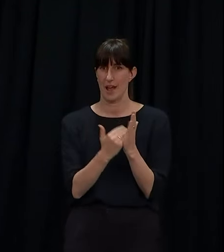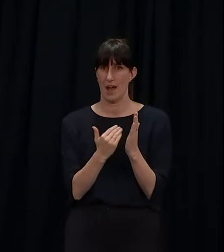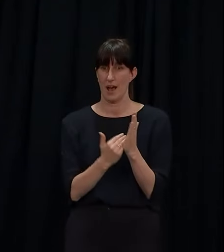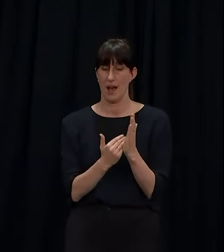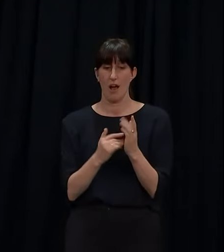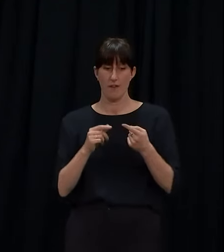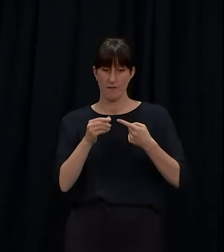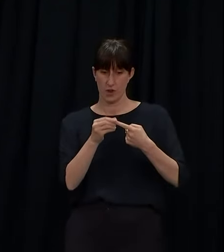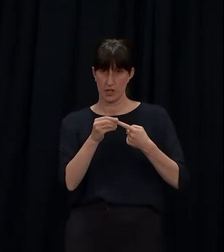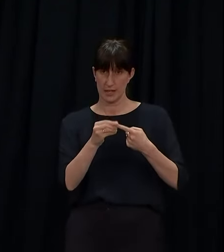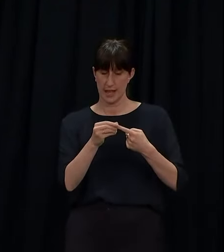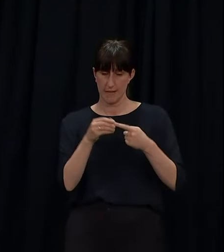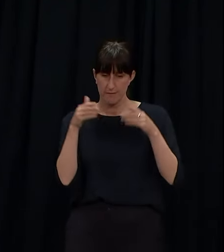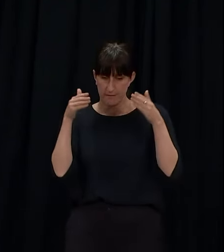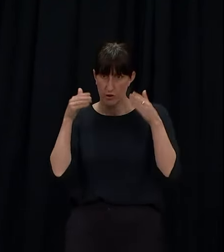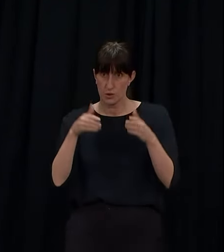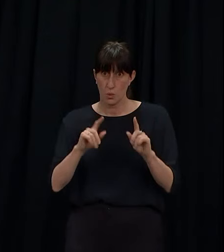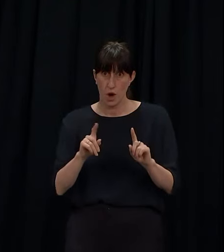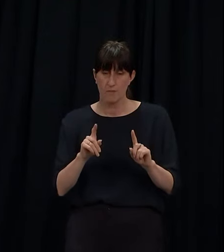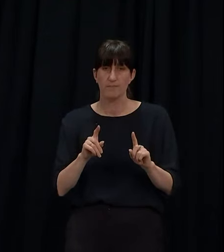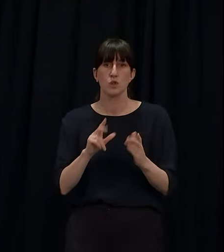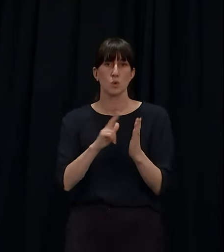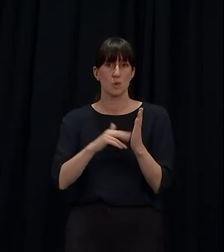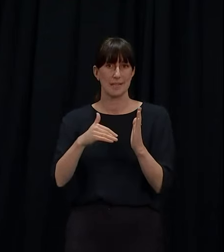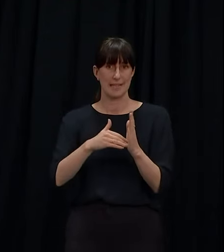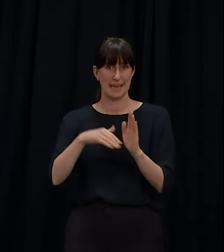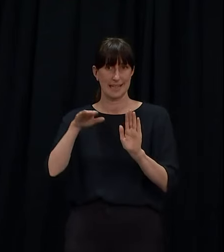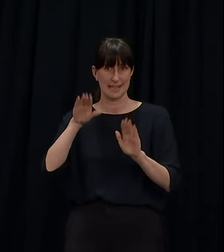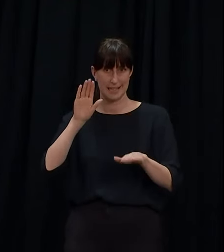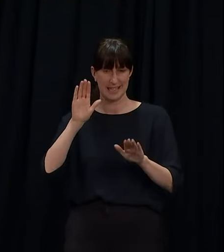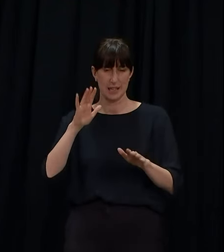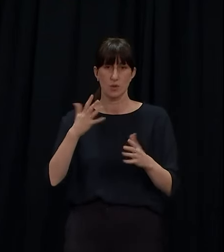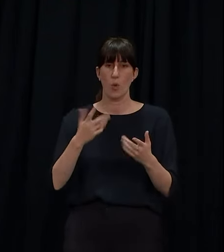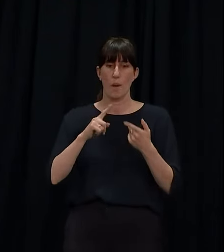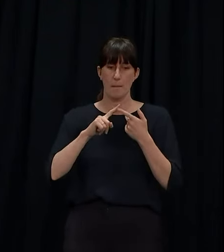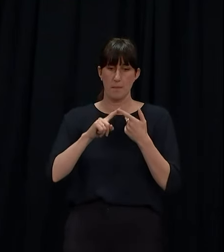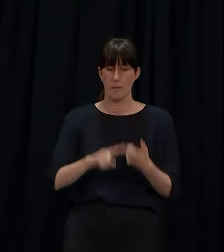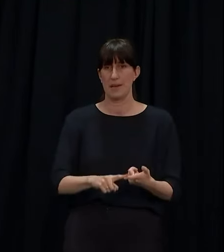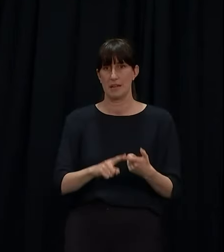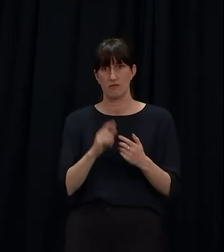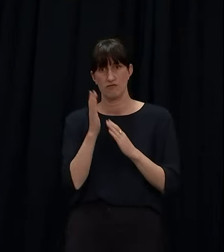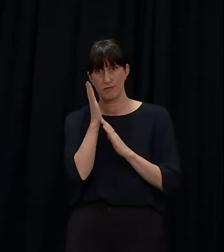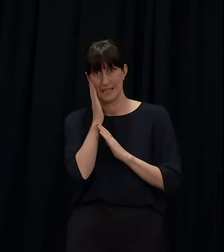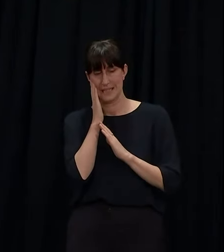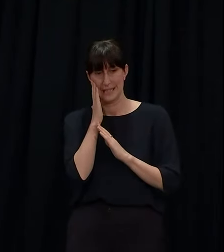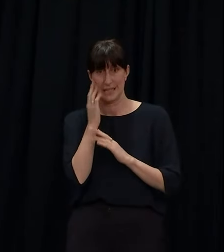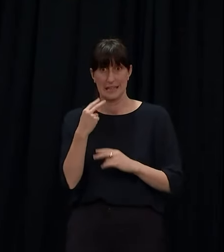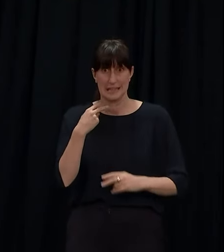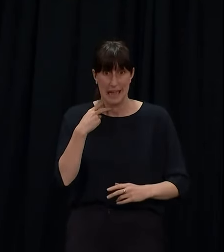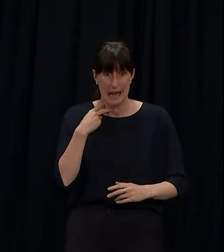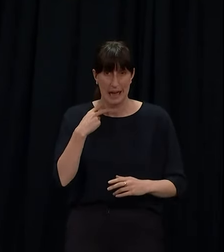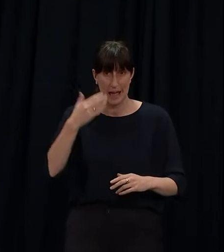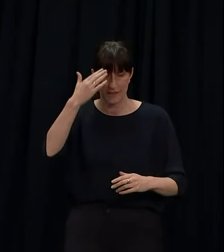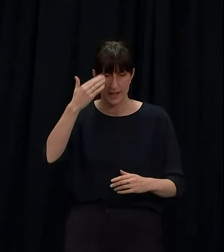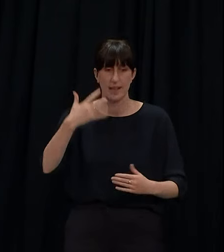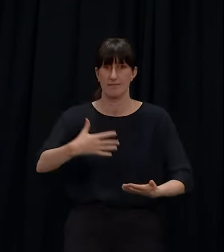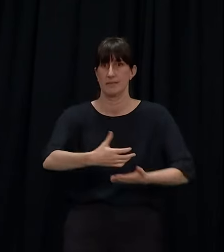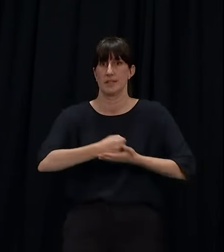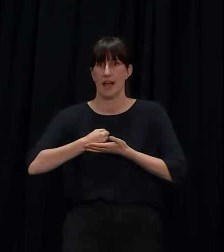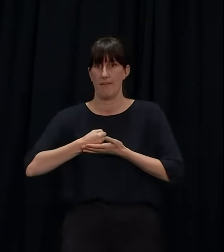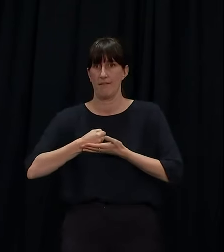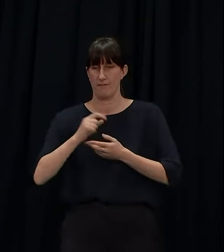Zealand citizens, permanent residents who were stuck there, also those who supported our agencies and Defence Force. And for